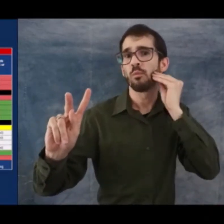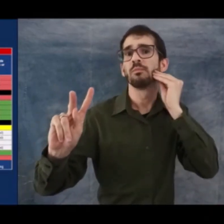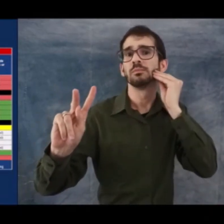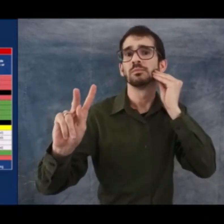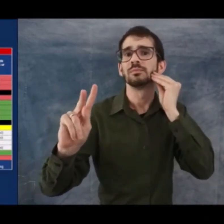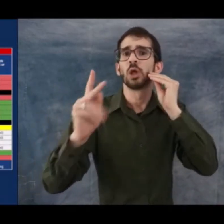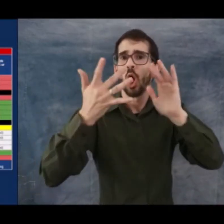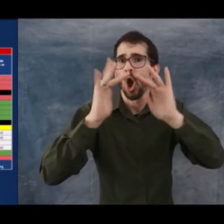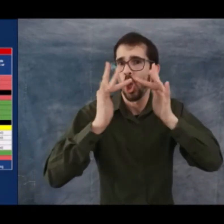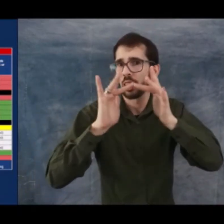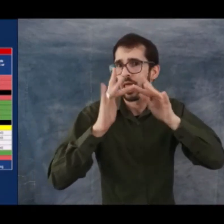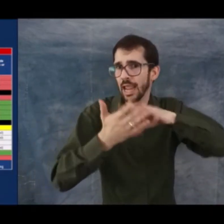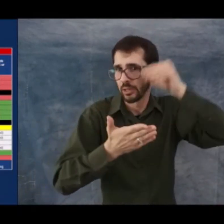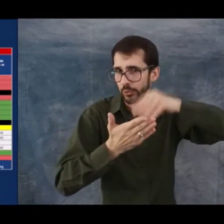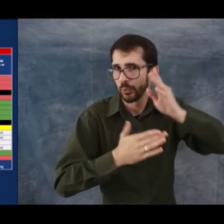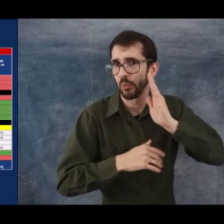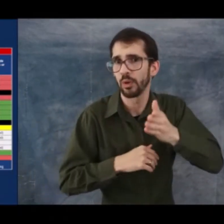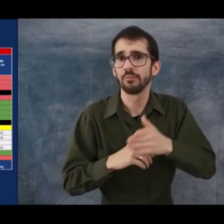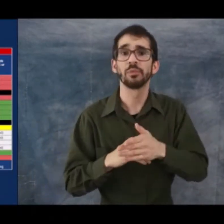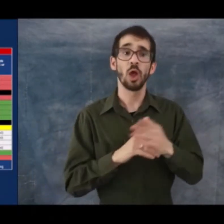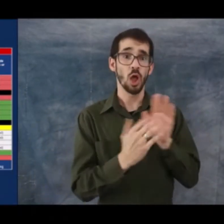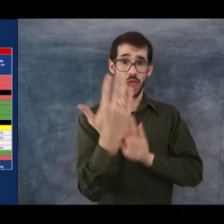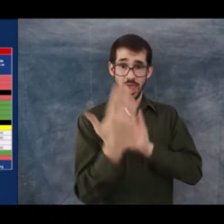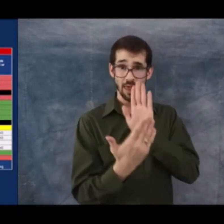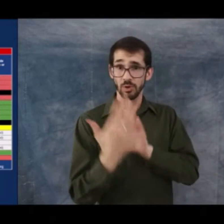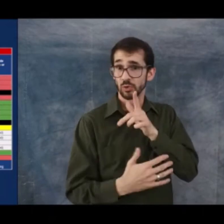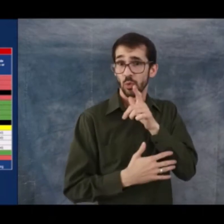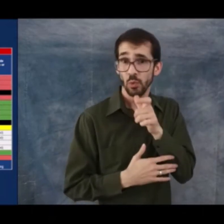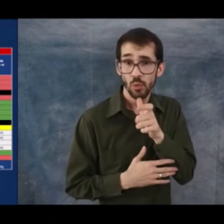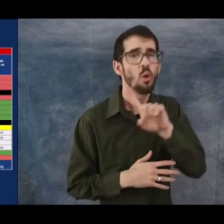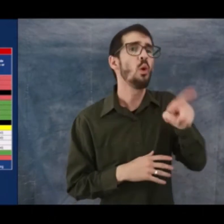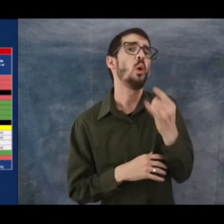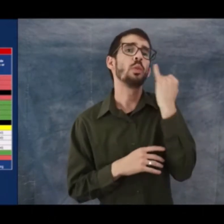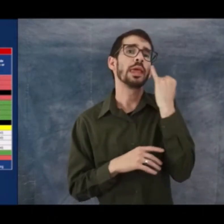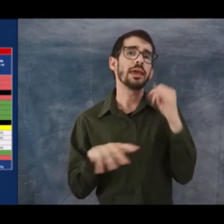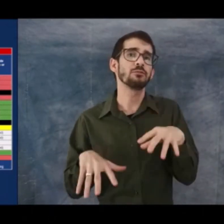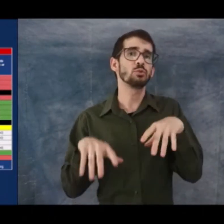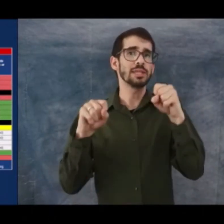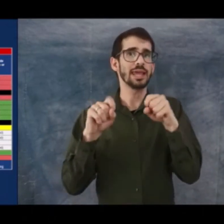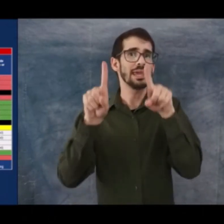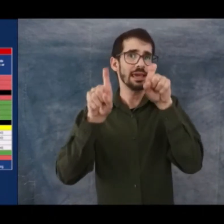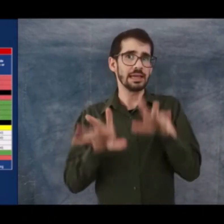to campus are those testing in person on that day.